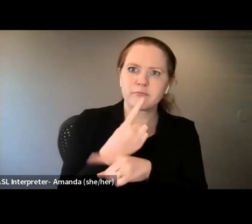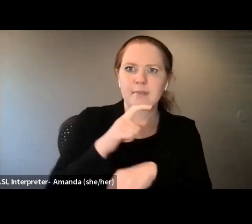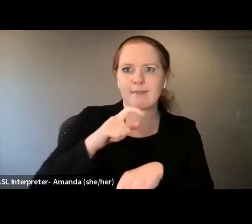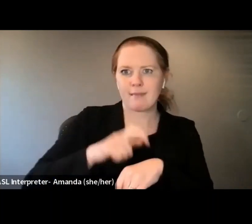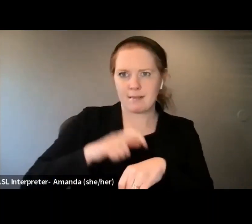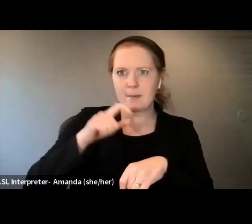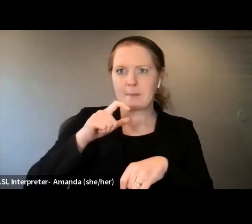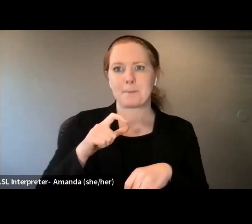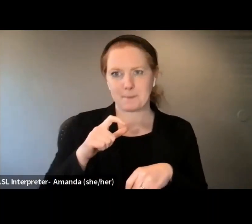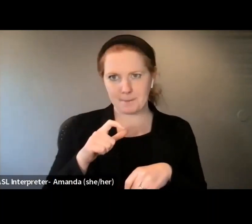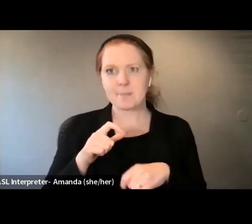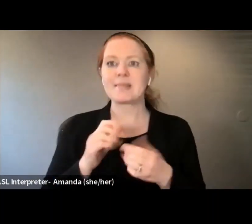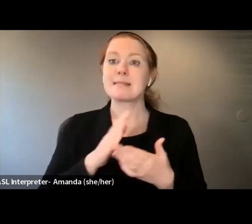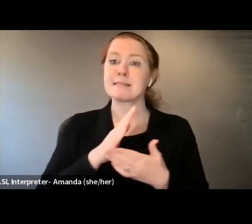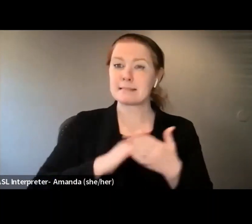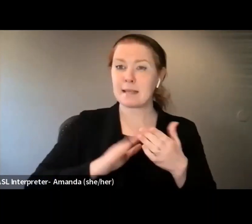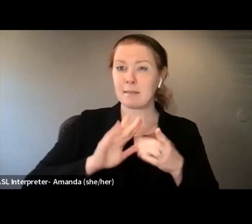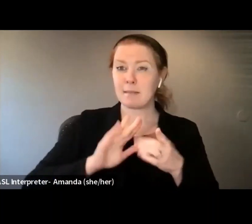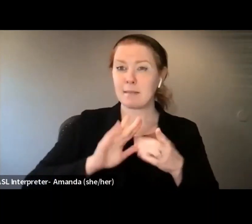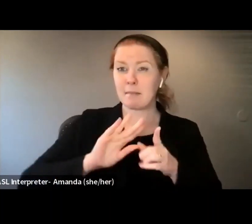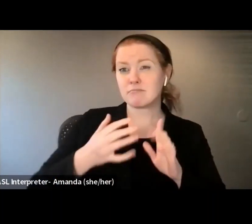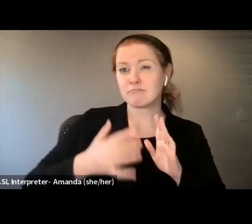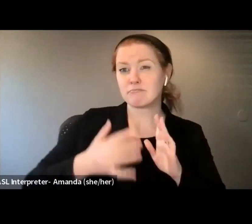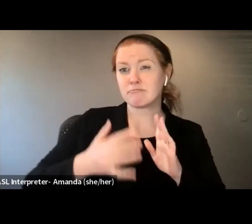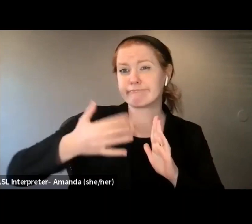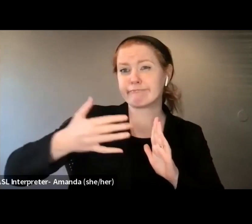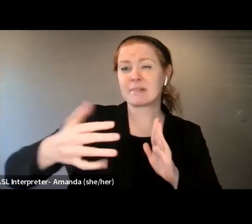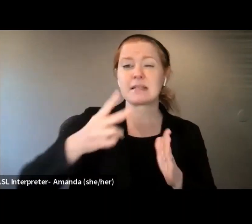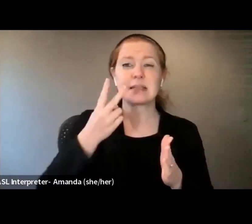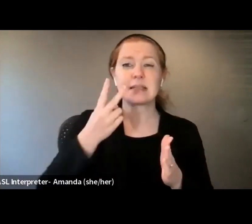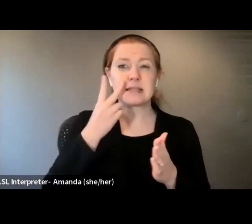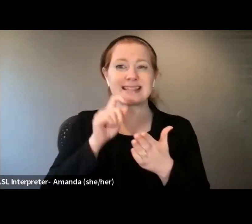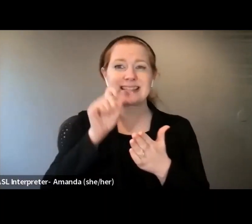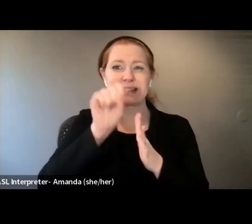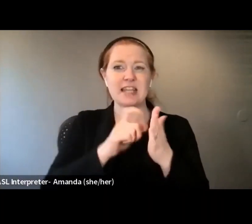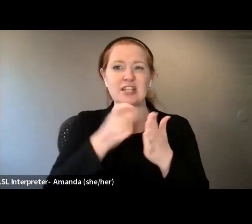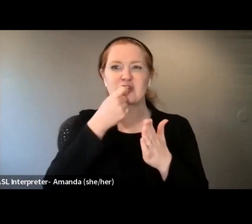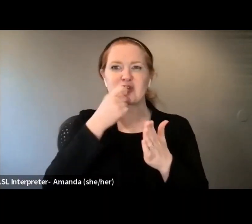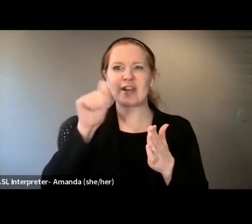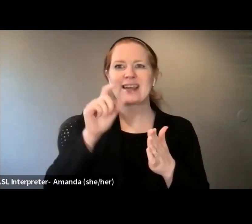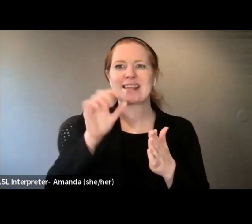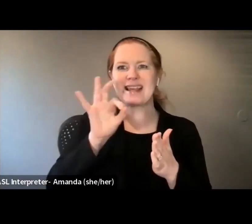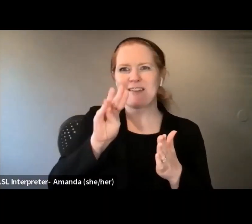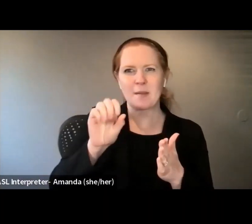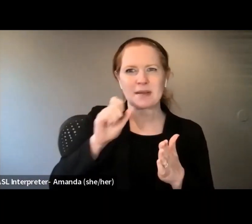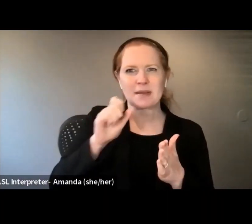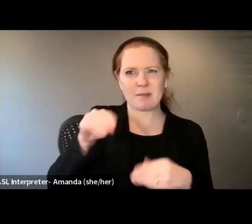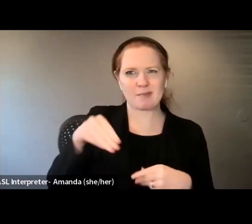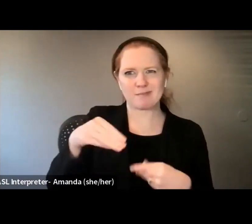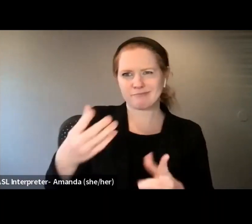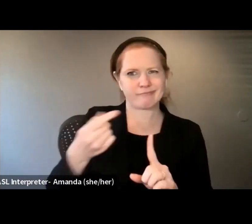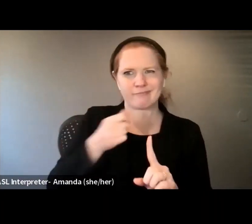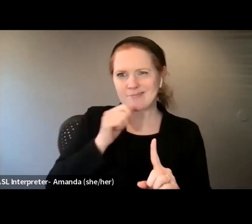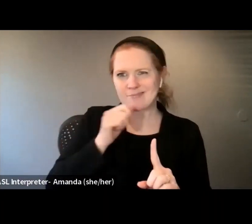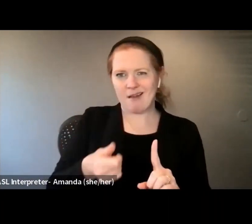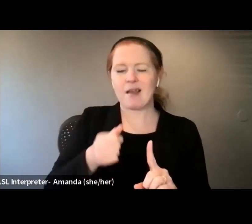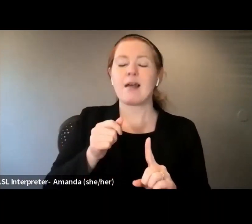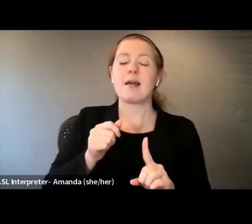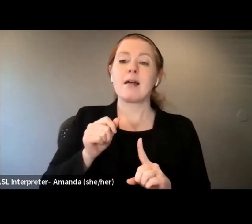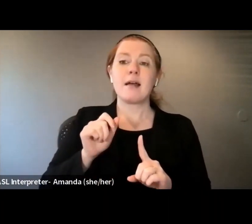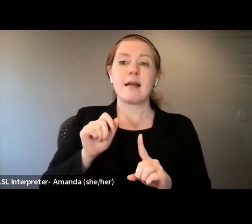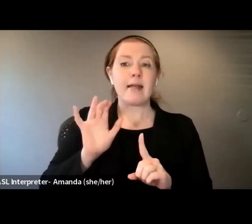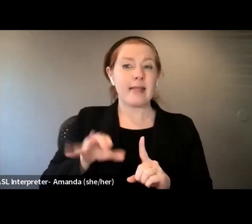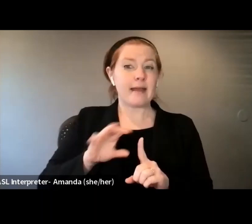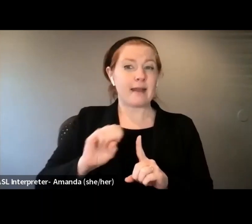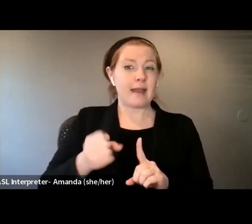In some cases, occasionally you'll see states check the box that say FMS are not furnished. And in those cases, typically